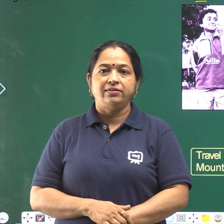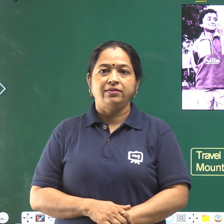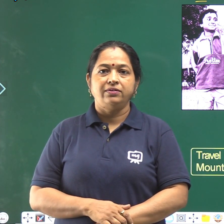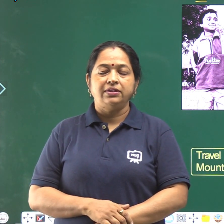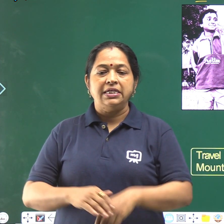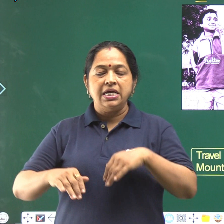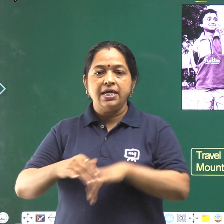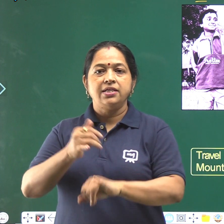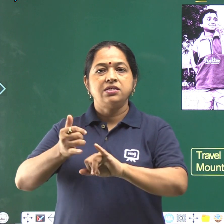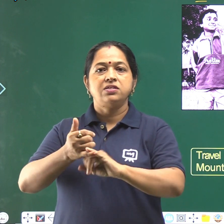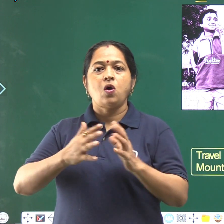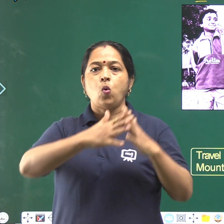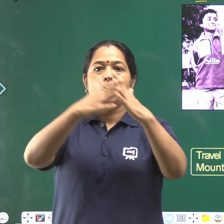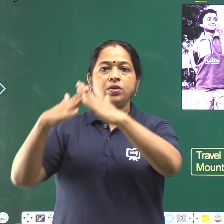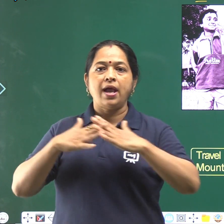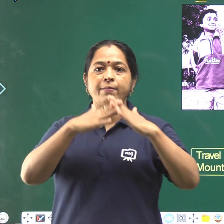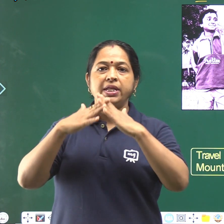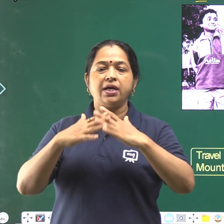in South America.